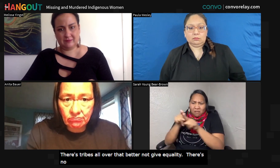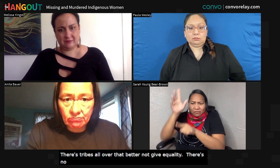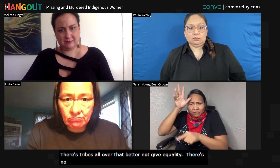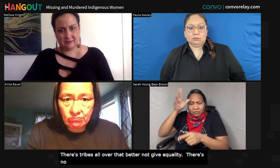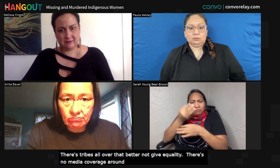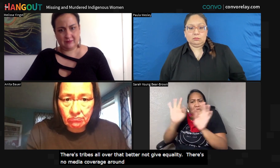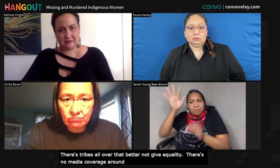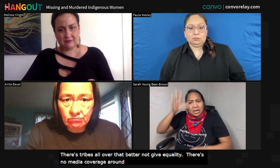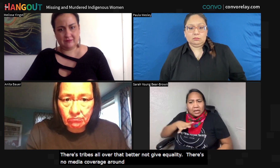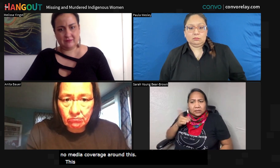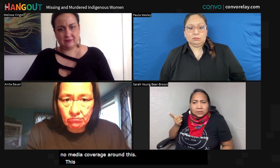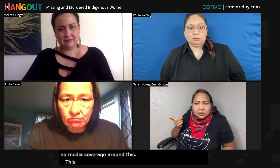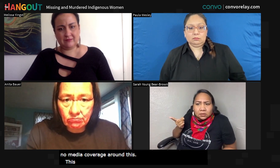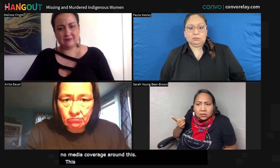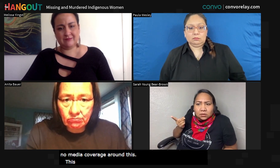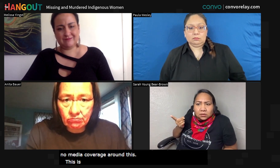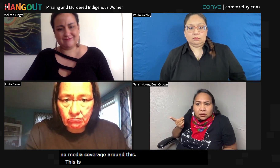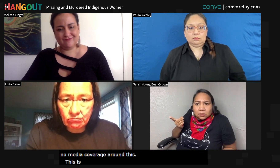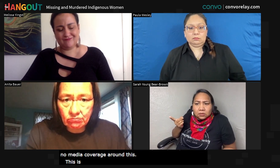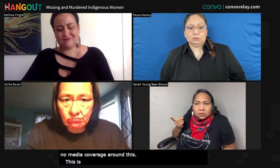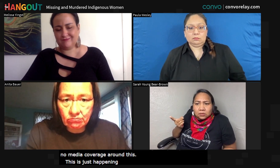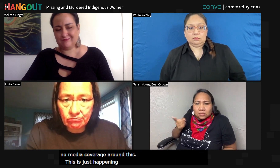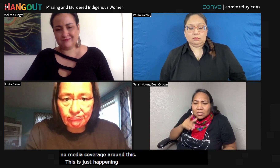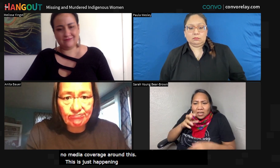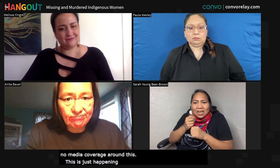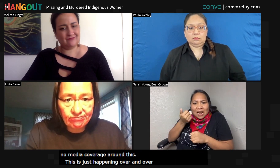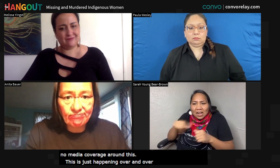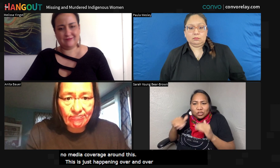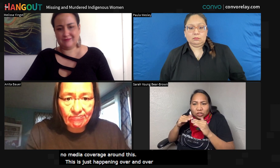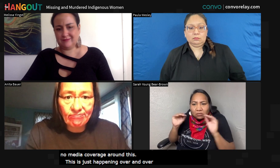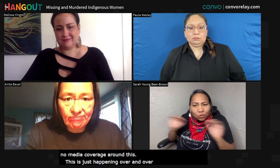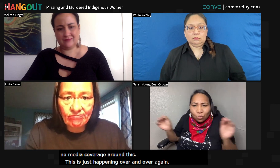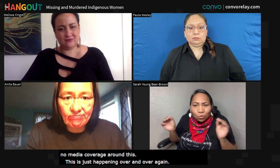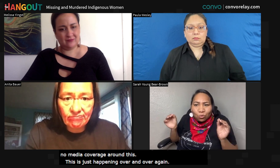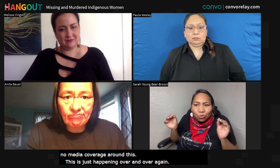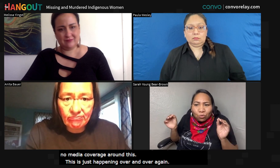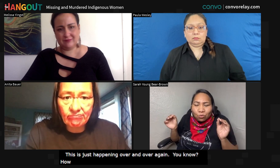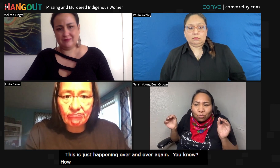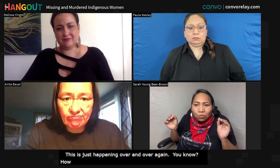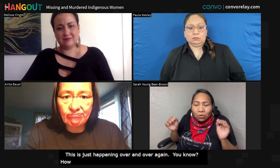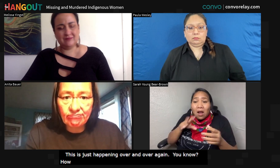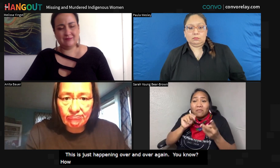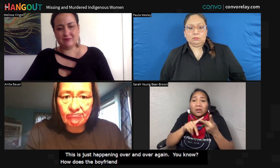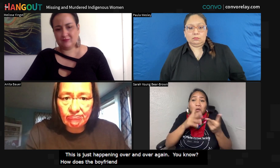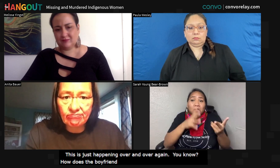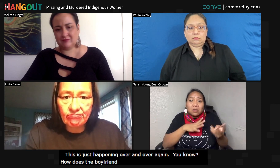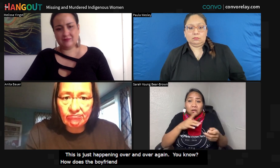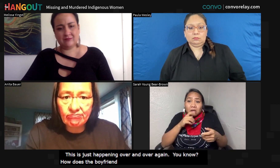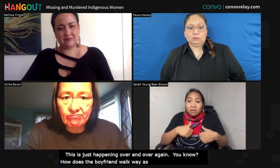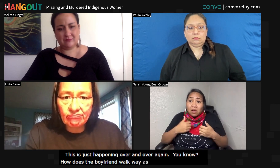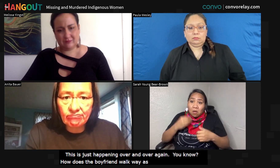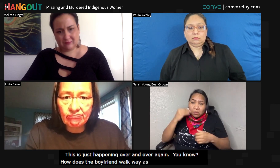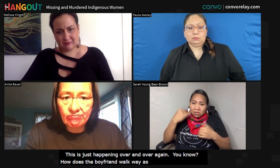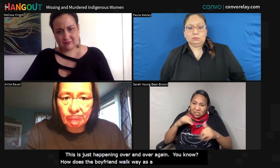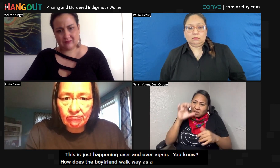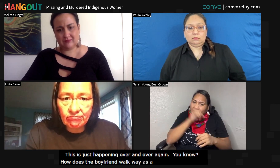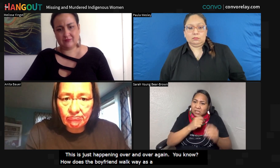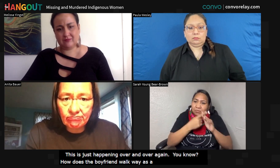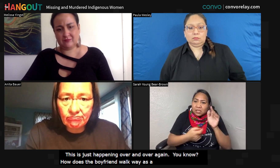again. How does the boyfriend walk away as a free man as a murderer? There's no justice, right? And for women